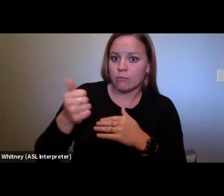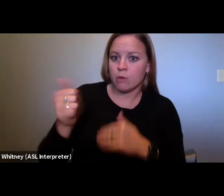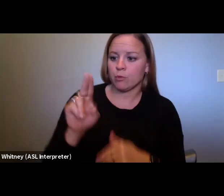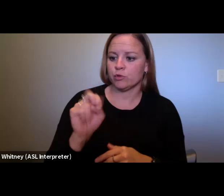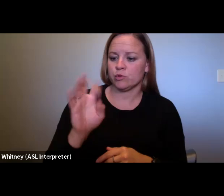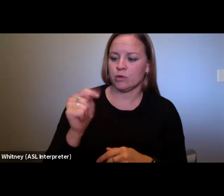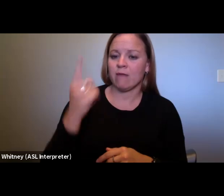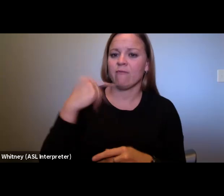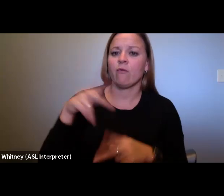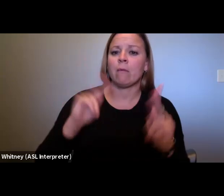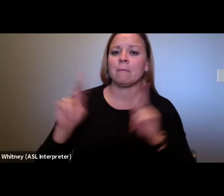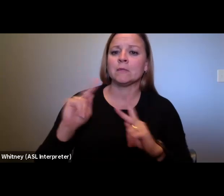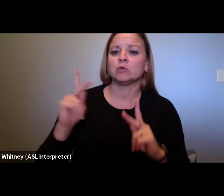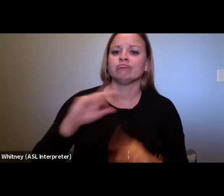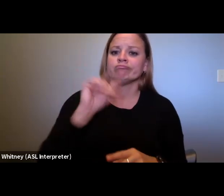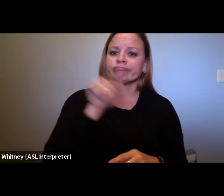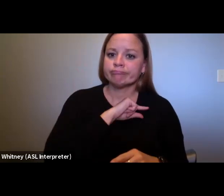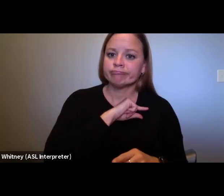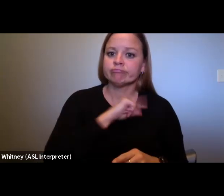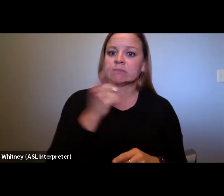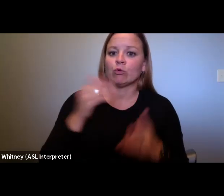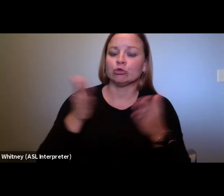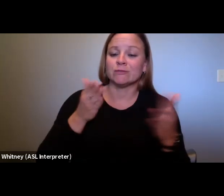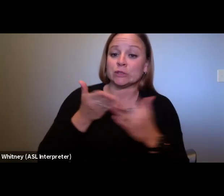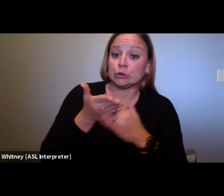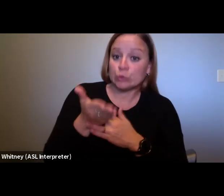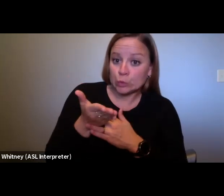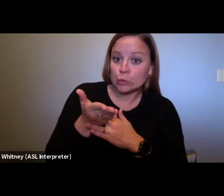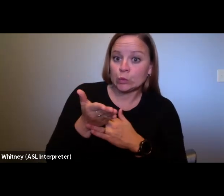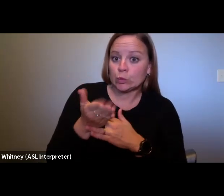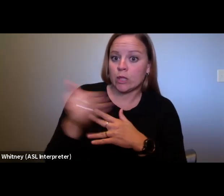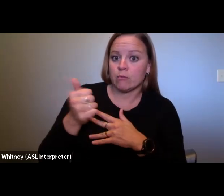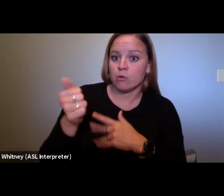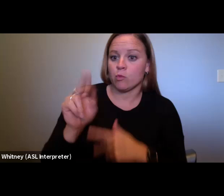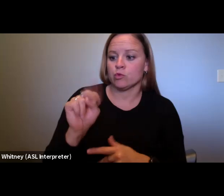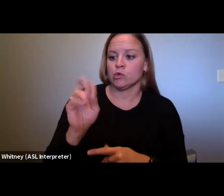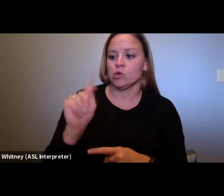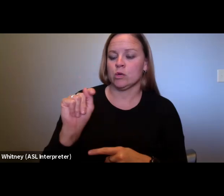for folks that are eligible for services through the mobile unit.